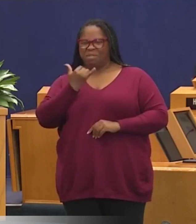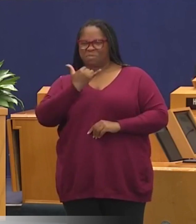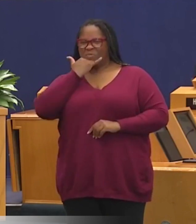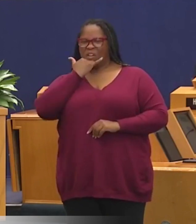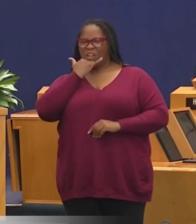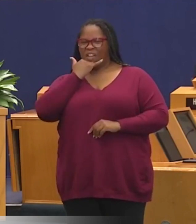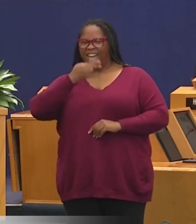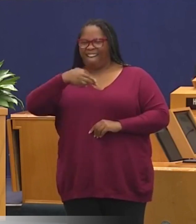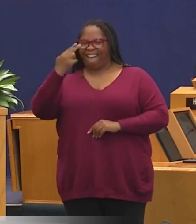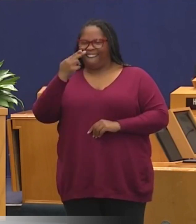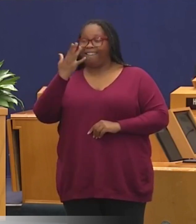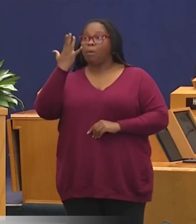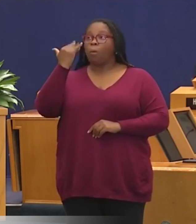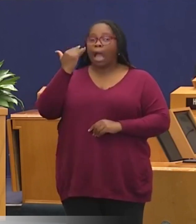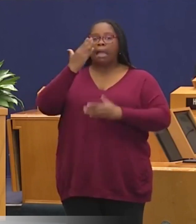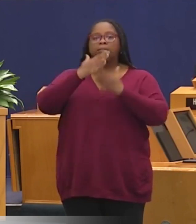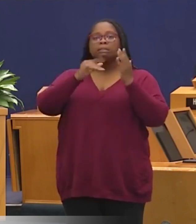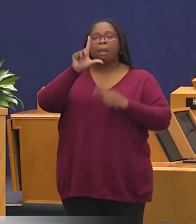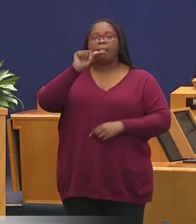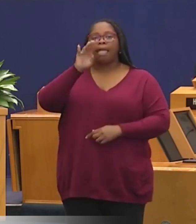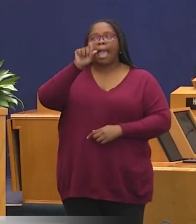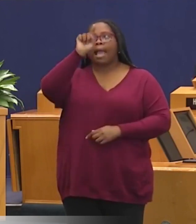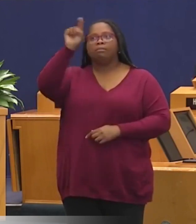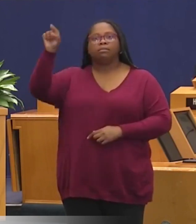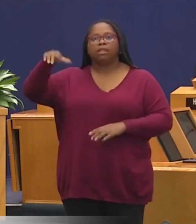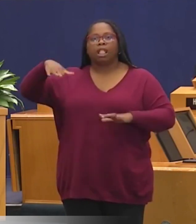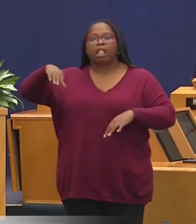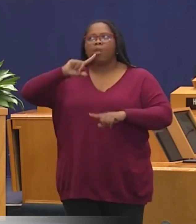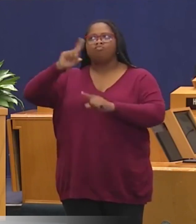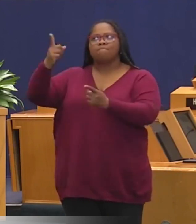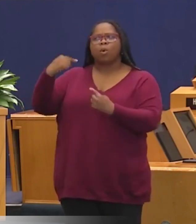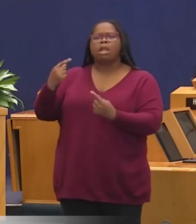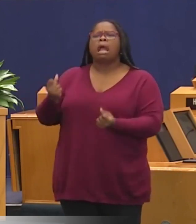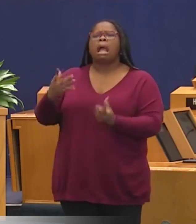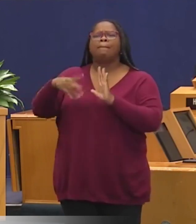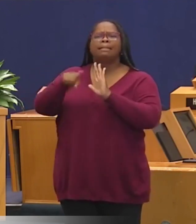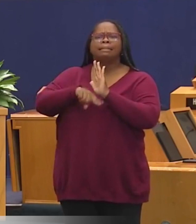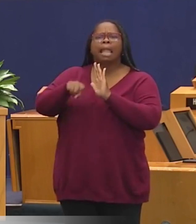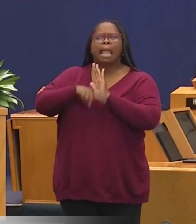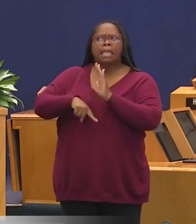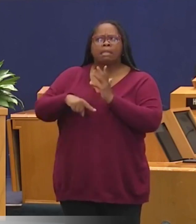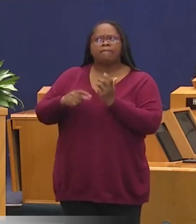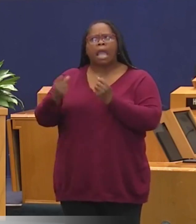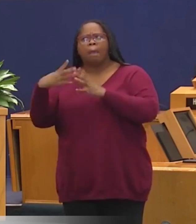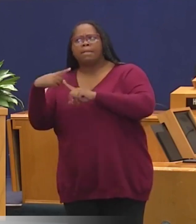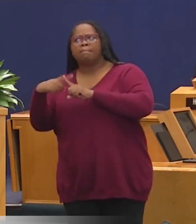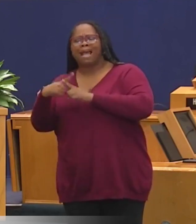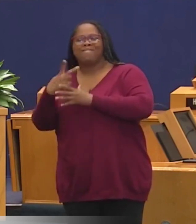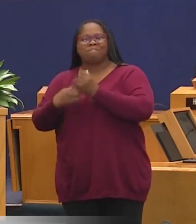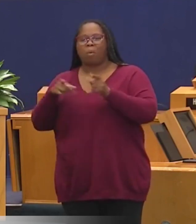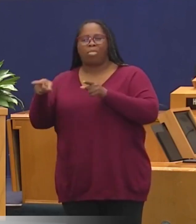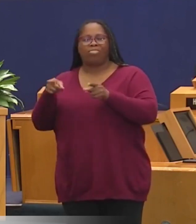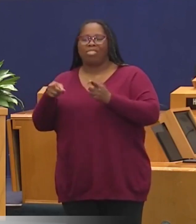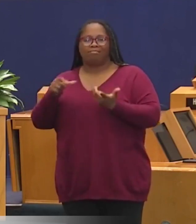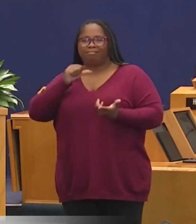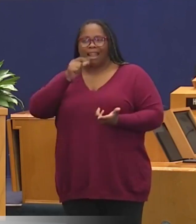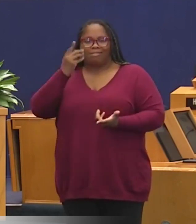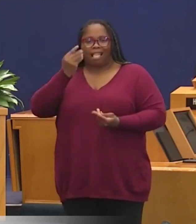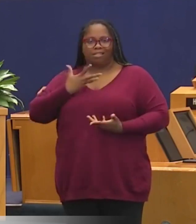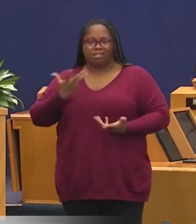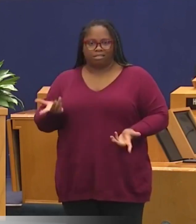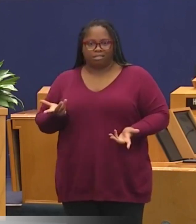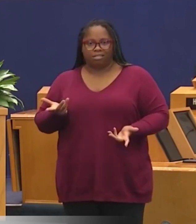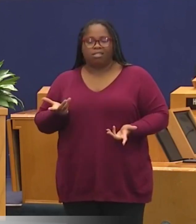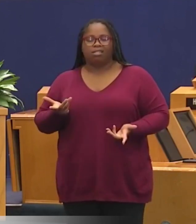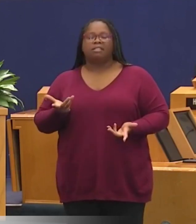of labs that are not giving us the reports on the number of negative tests that they have processed. And